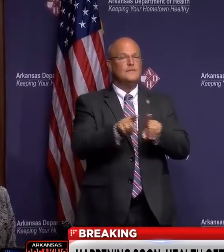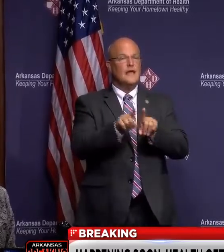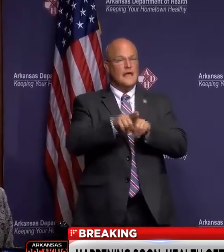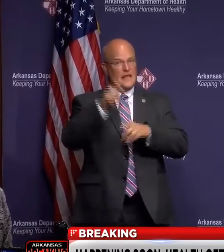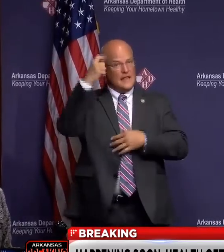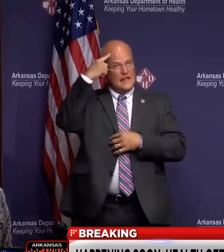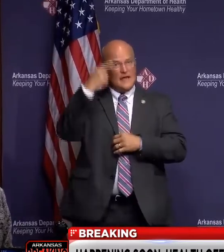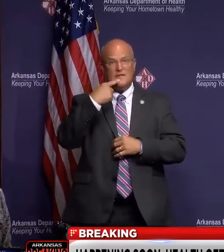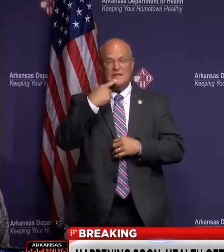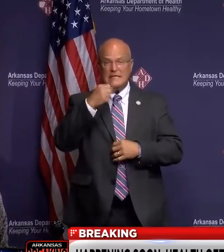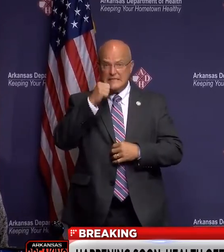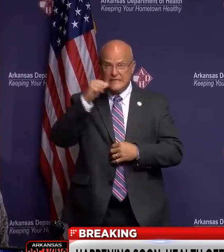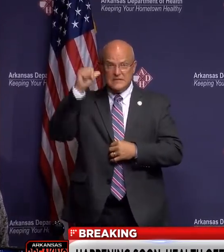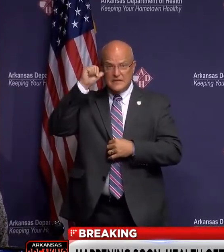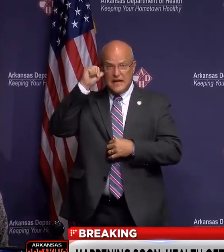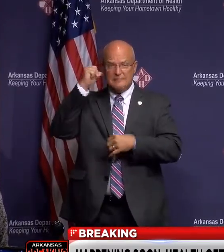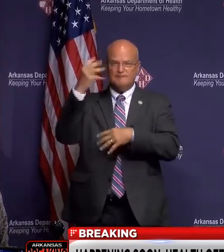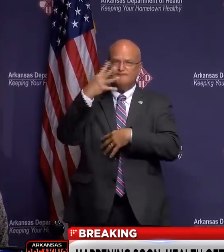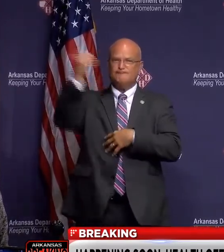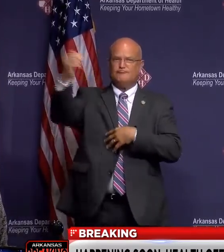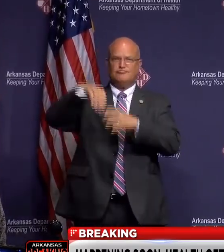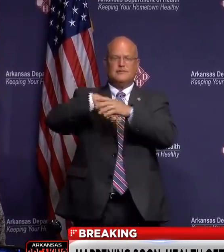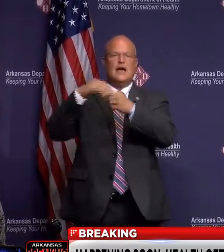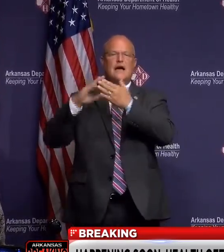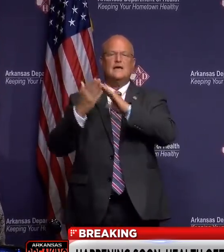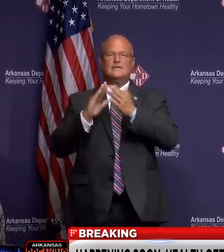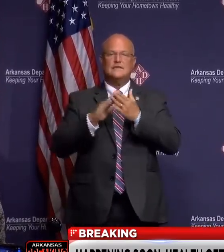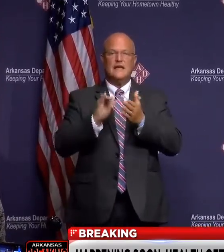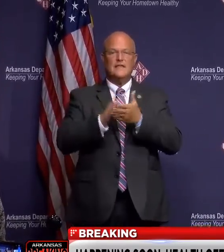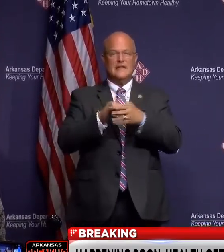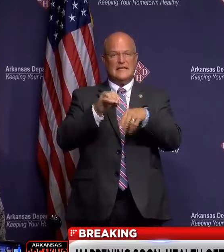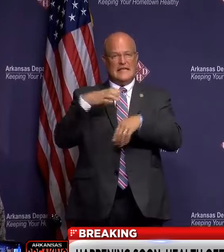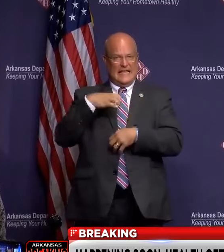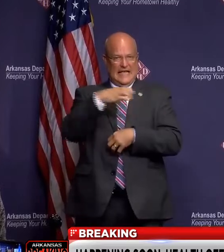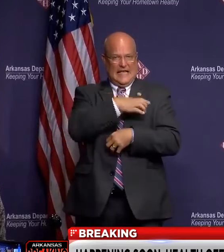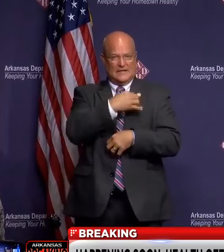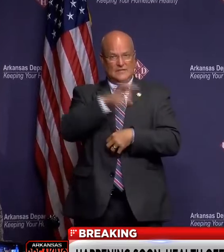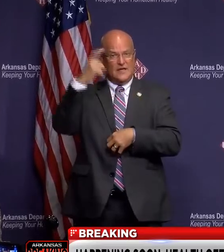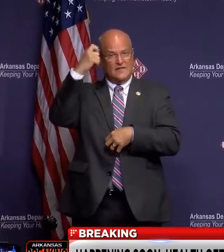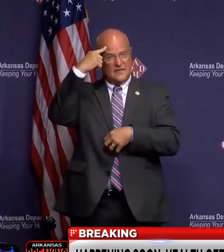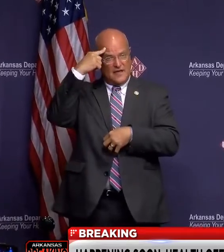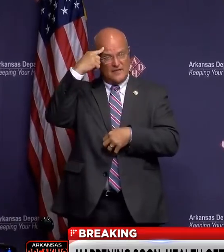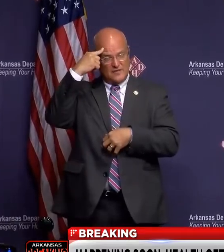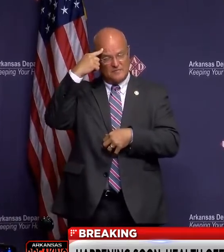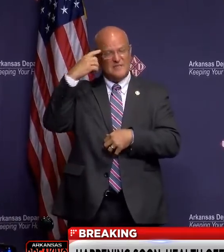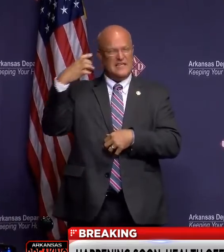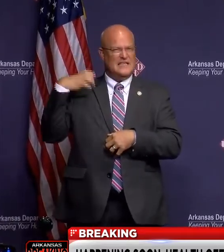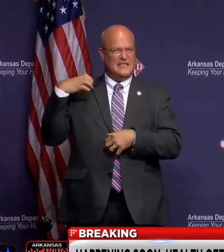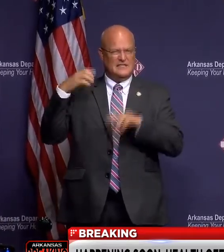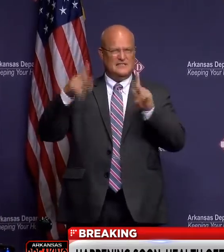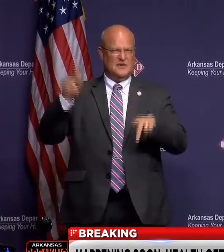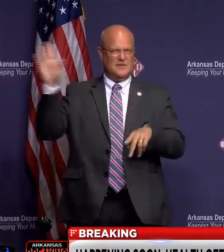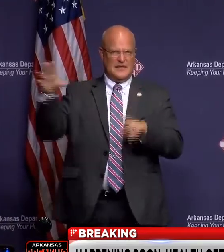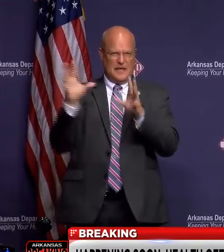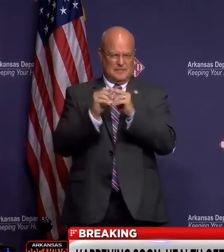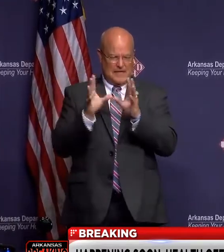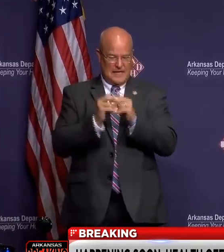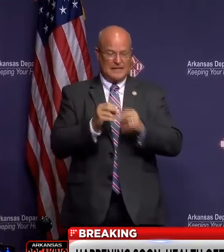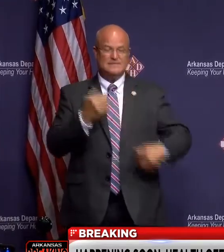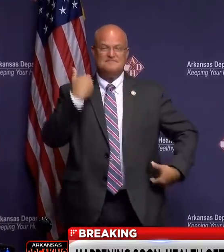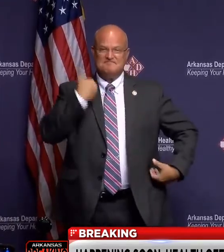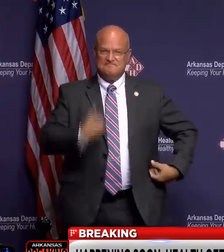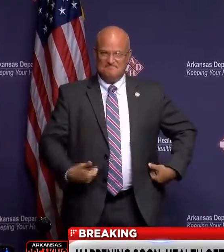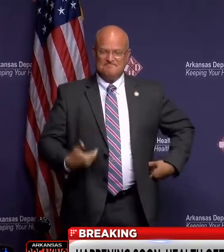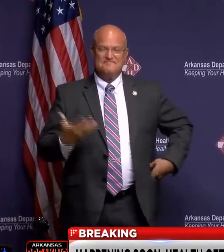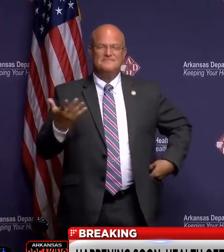the Governor mentioned yesterday, he's out of town at the Council of Governors. He's co-chairing that meeting. And I am